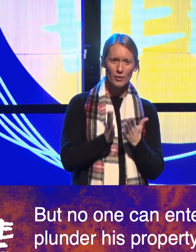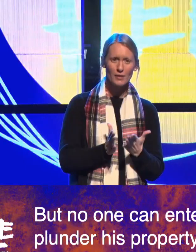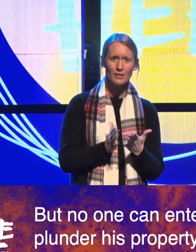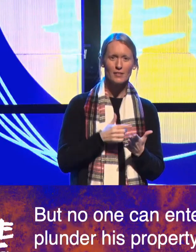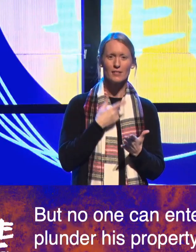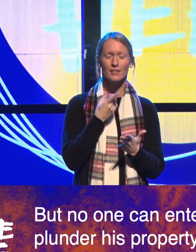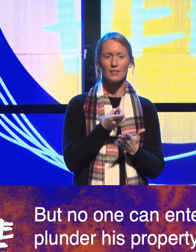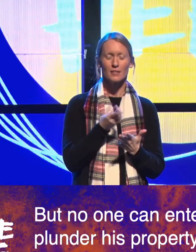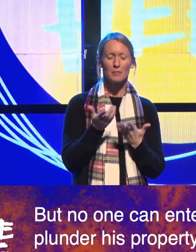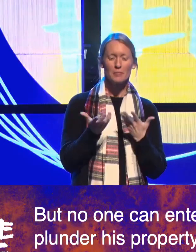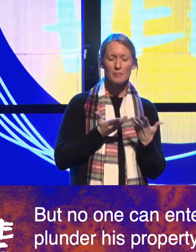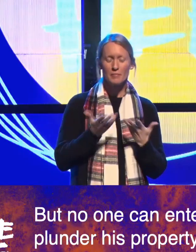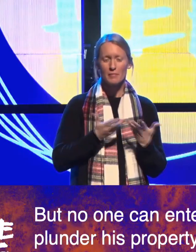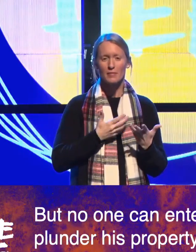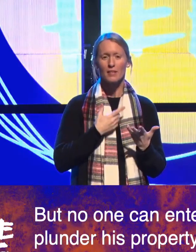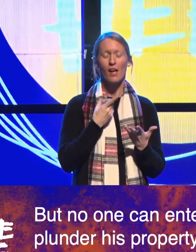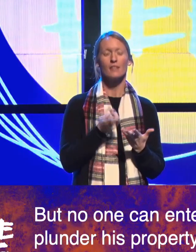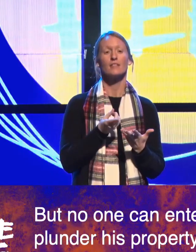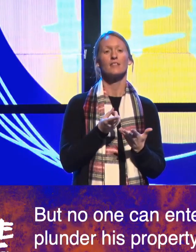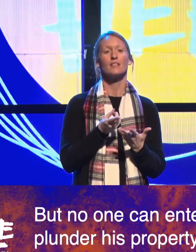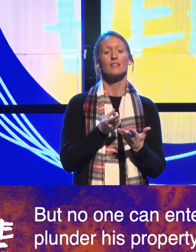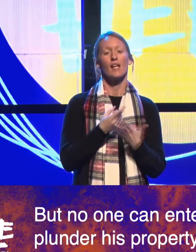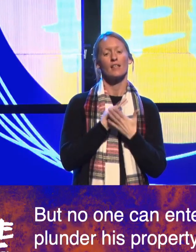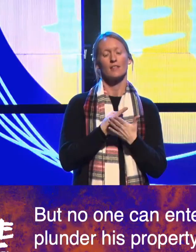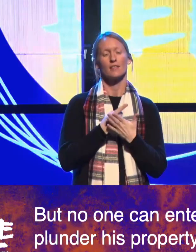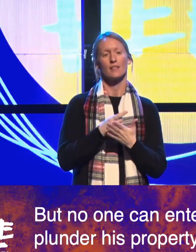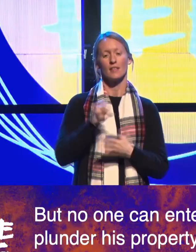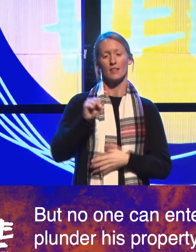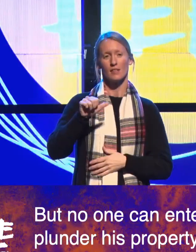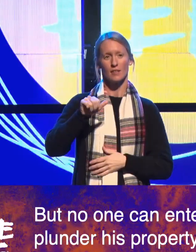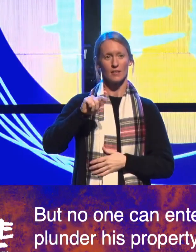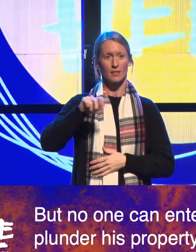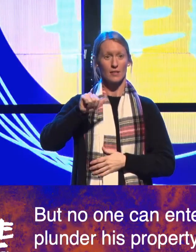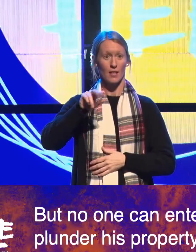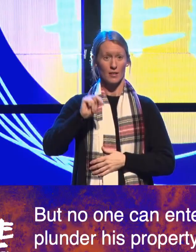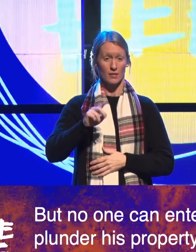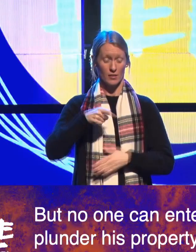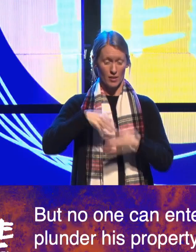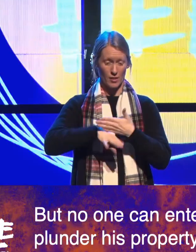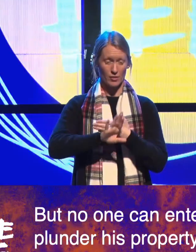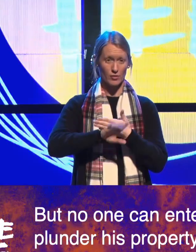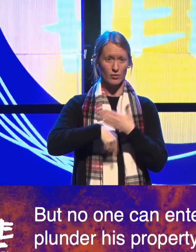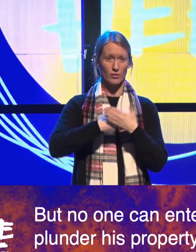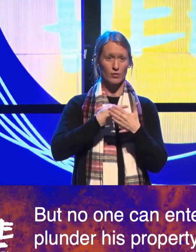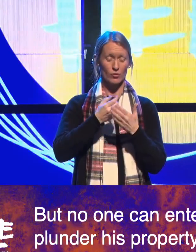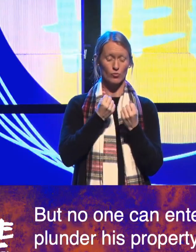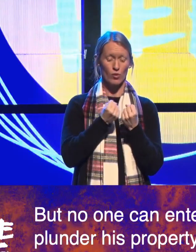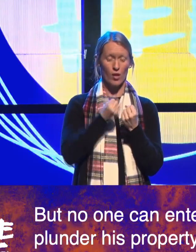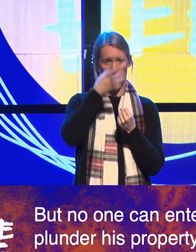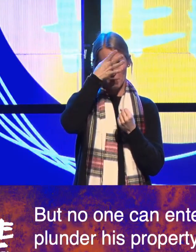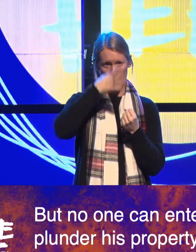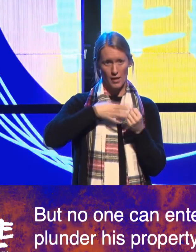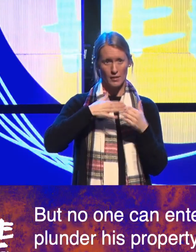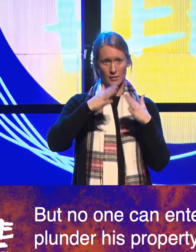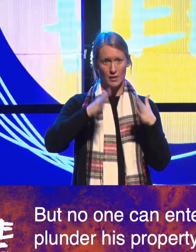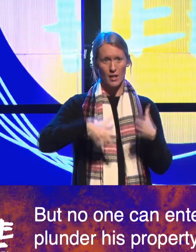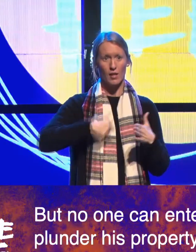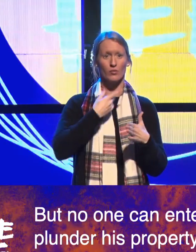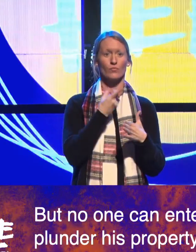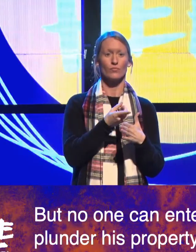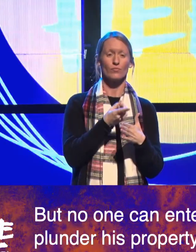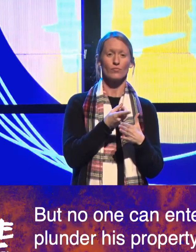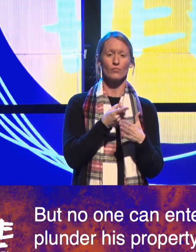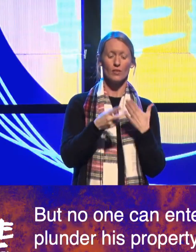you start talking. But he's talking about Satan, right? He's like, you don't enter a strong man's house, plunder his property, unless you first tie up the strong